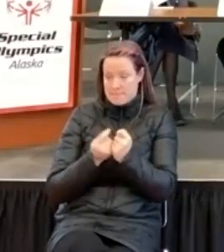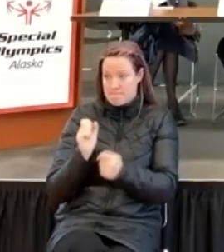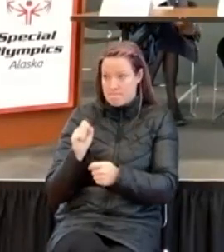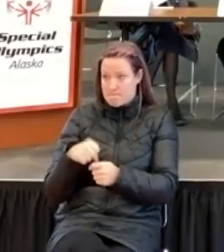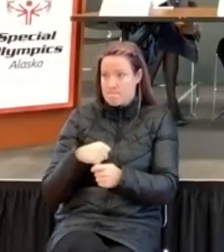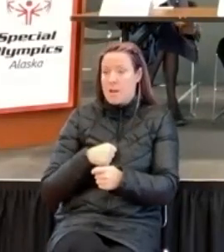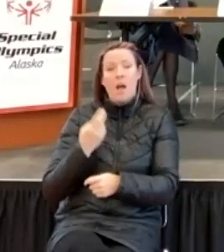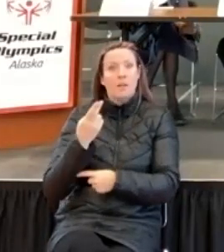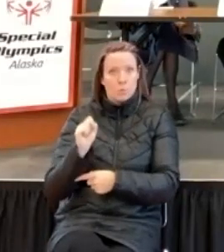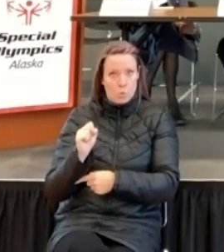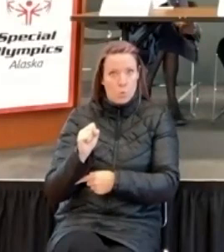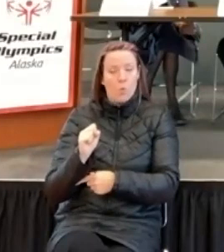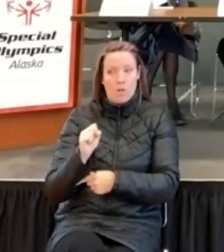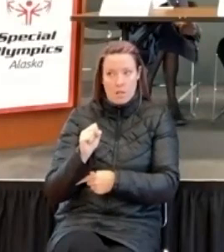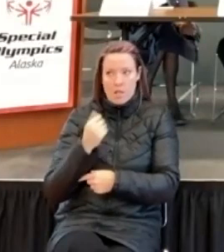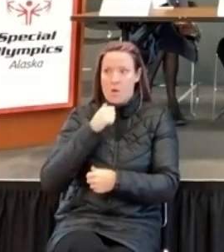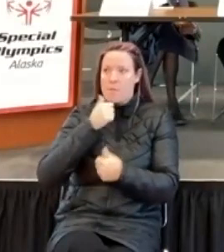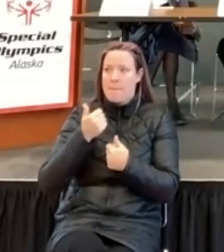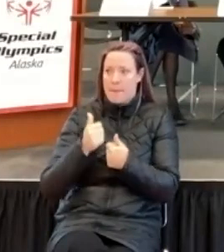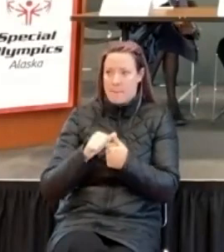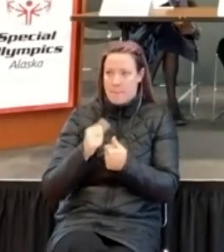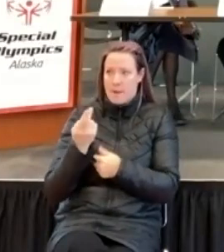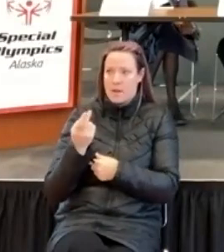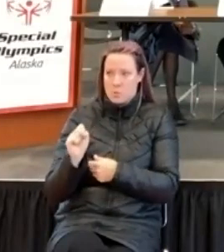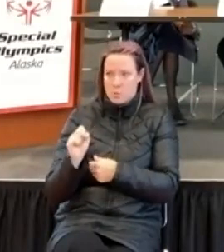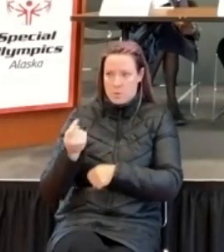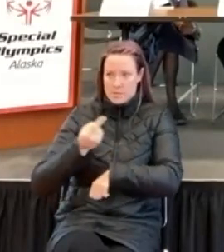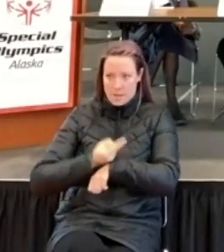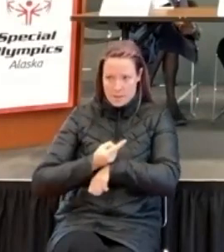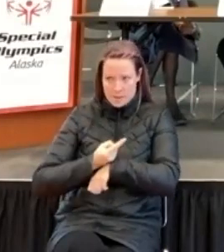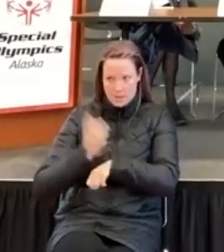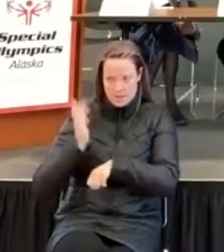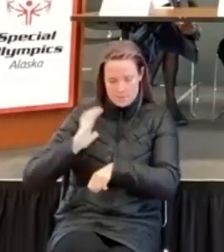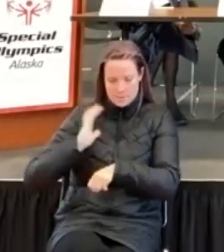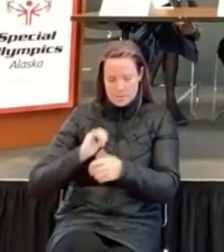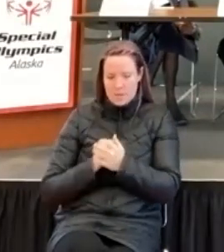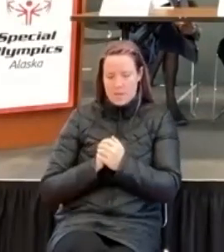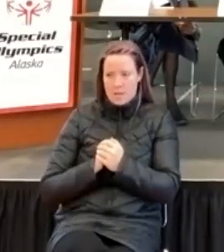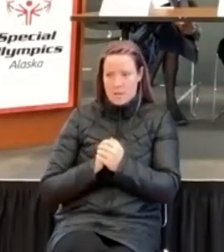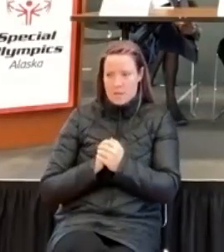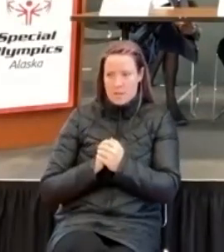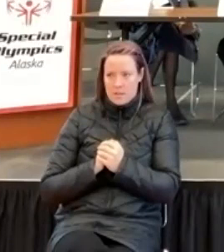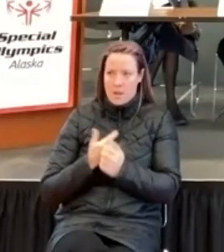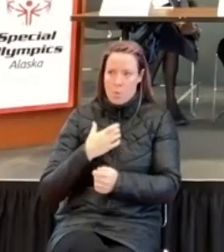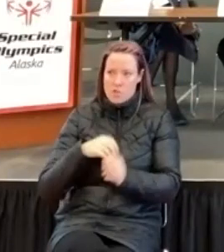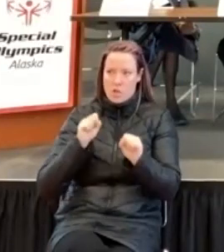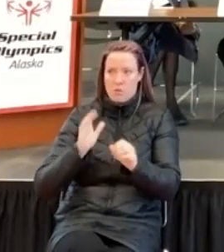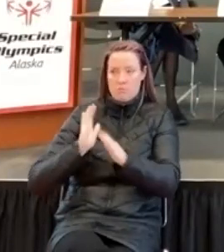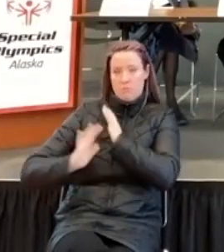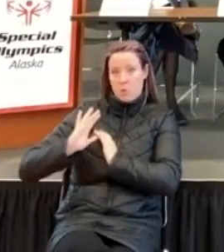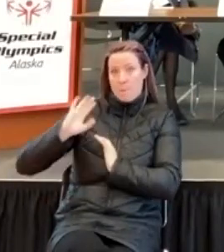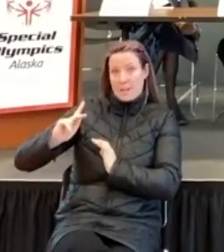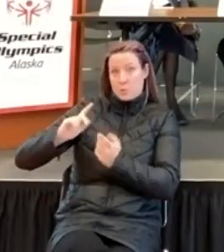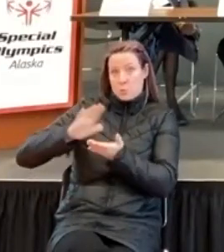in high school. I remember my high school days, and I wish I could go back to school, but